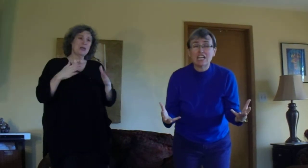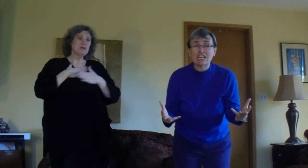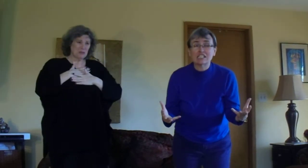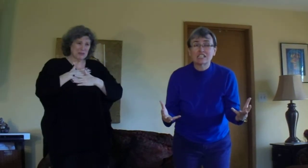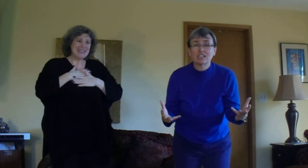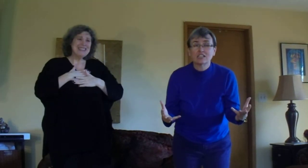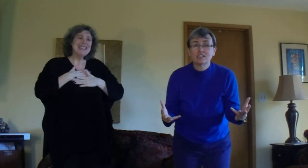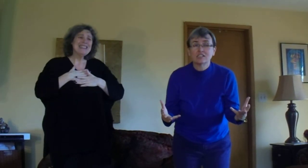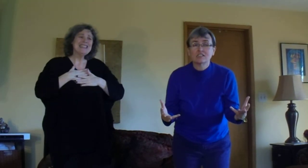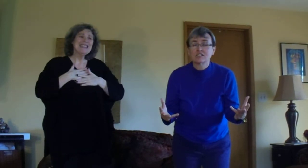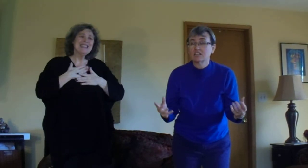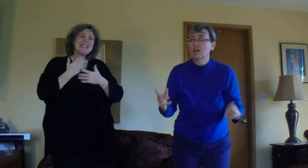Please. She said,